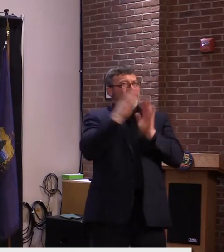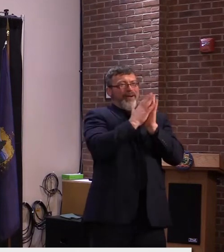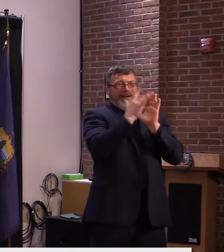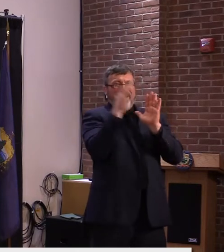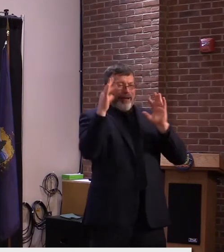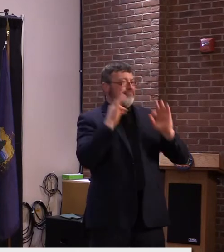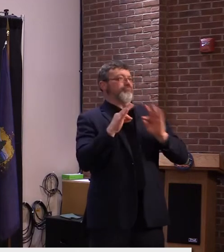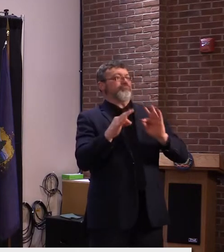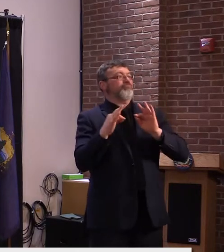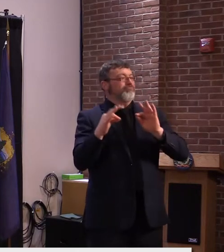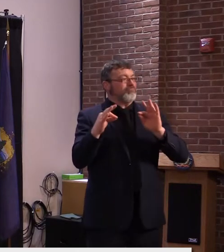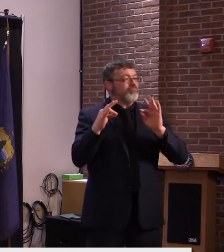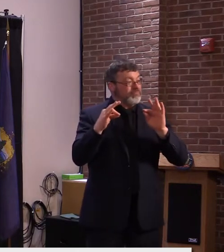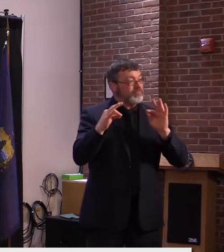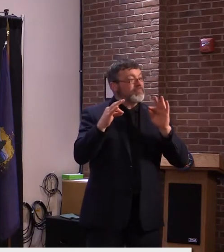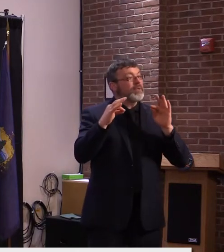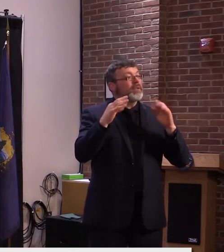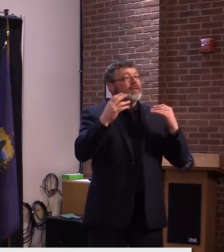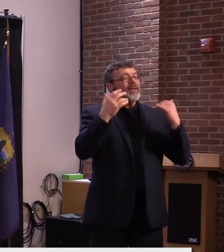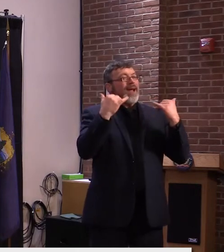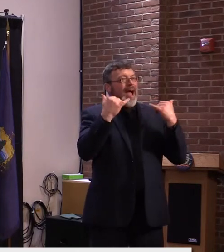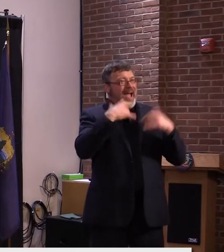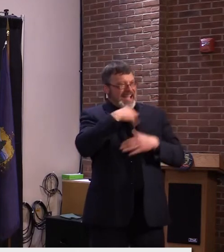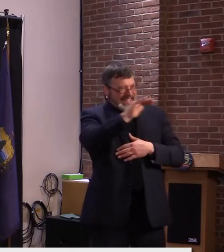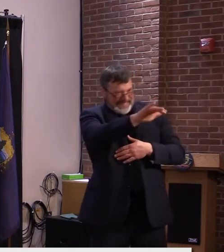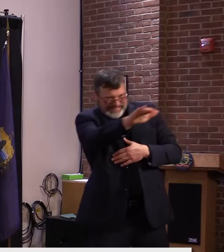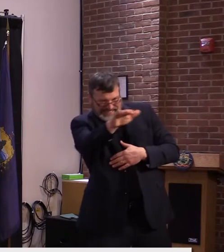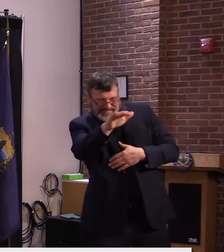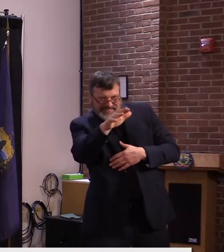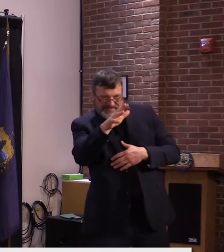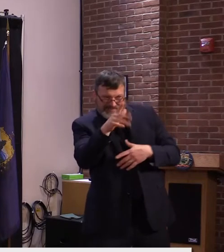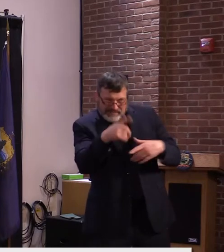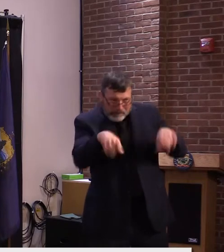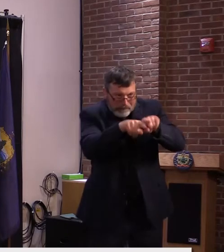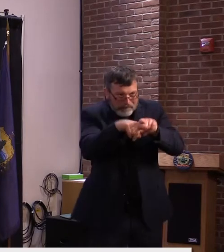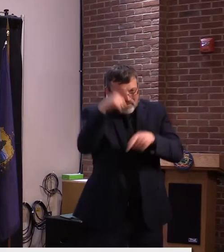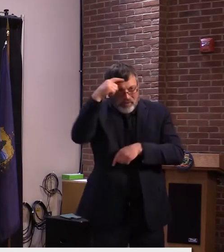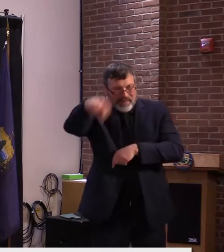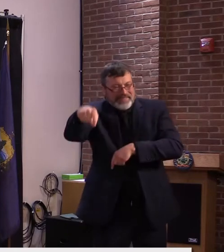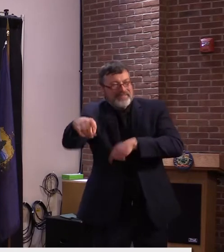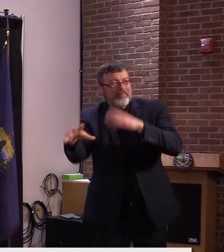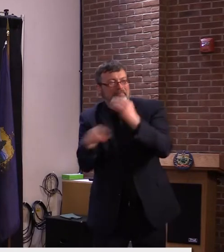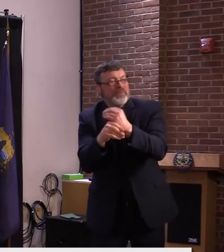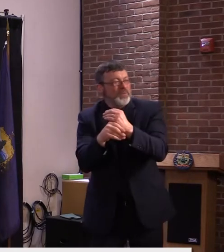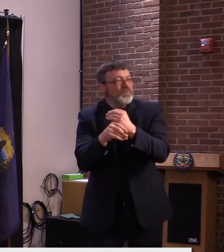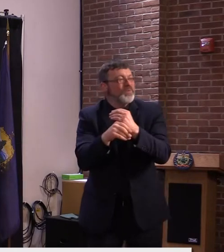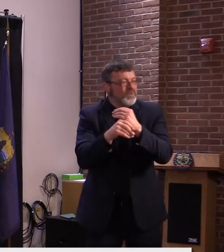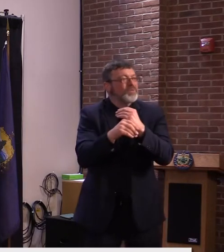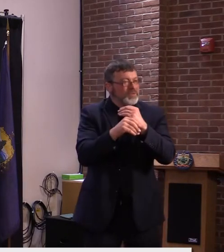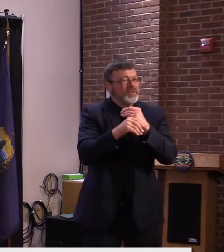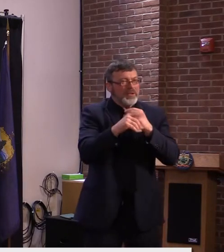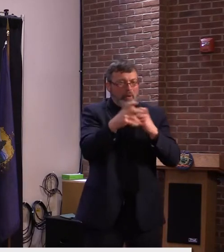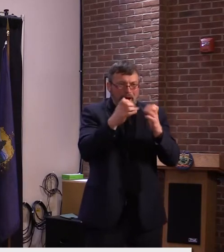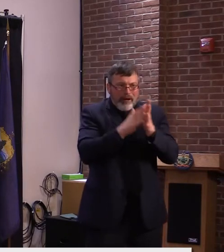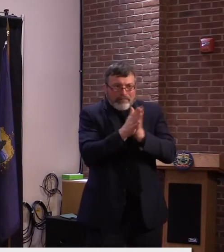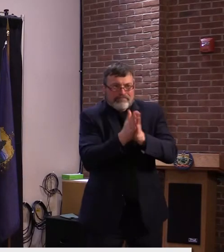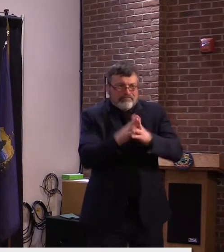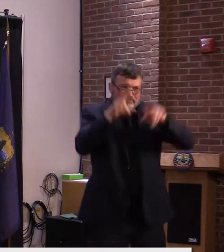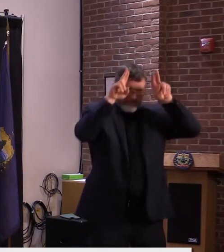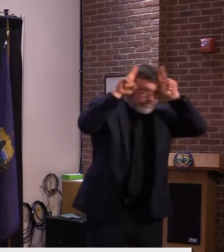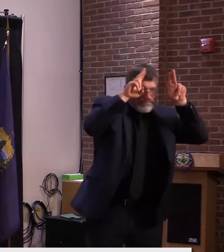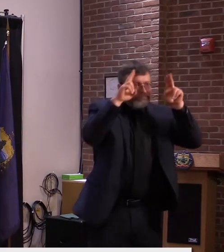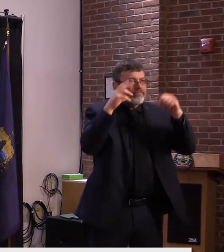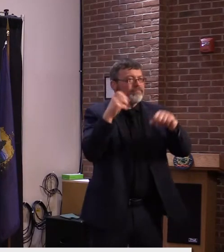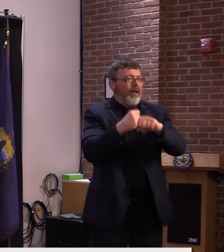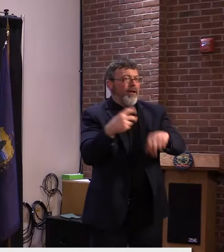Let's see if we can recapture that enthusiasm for getting the next level of protection from a booster shot. Now,